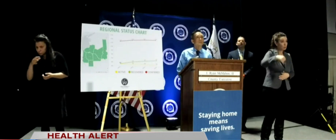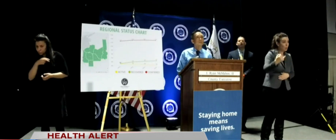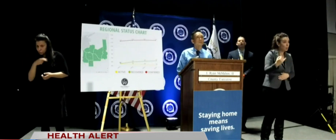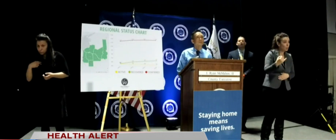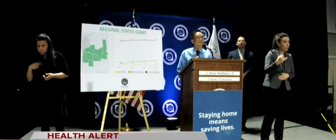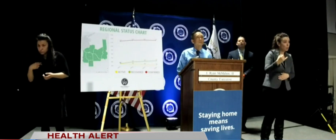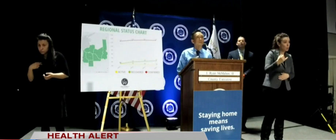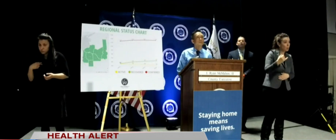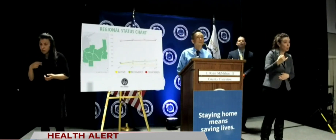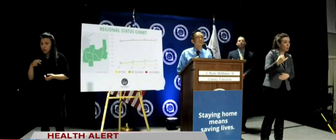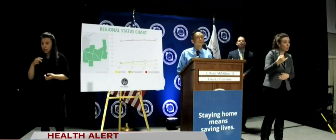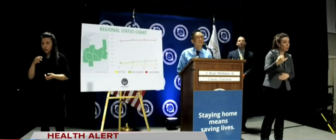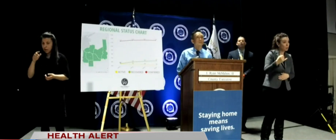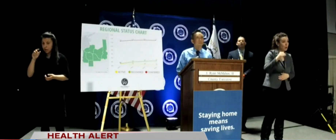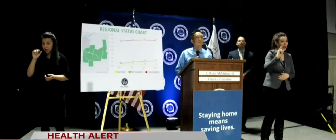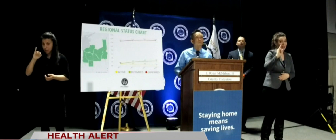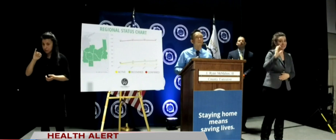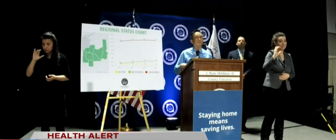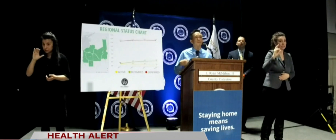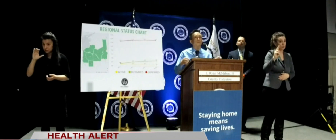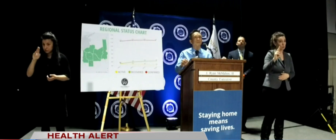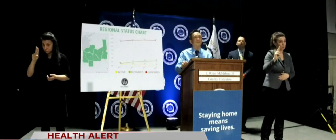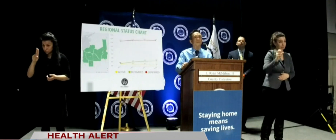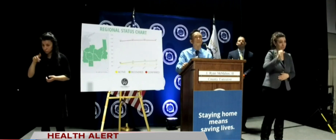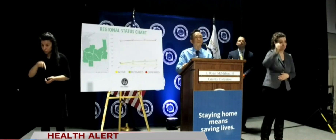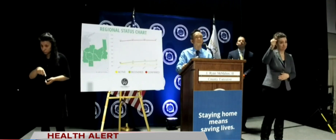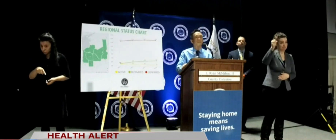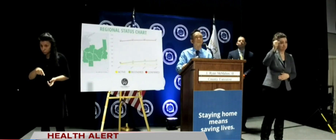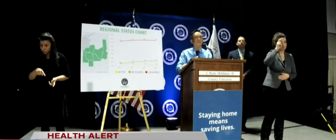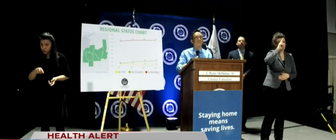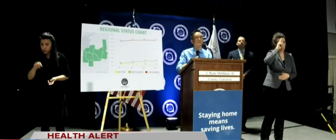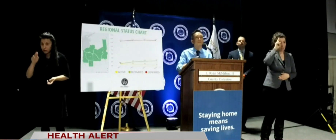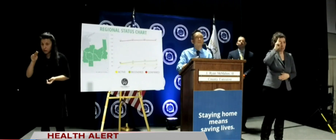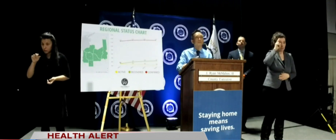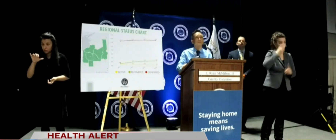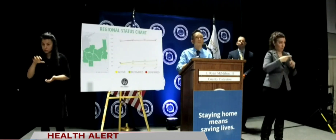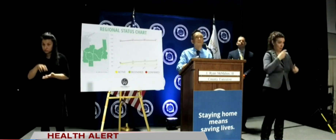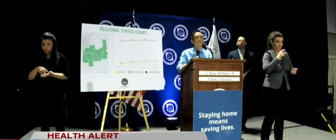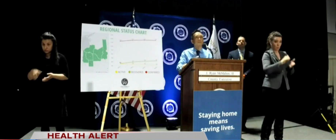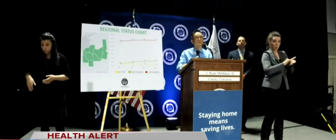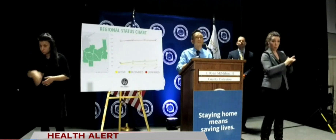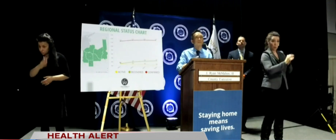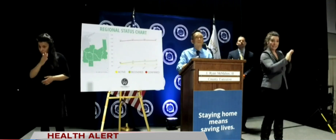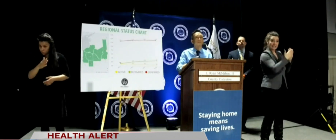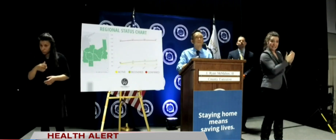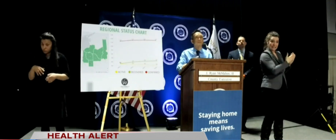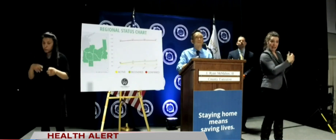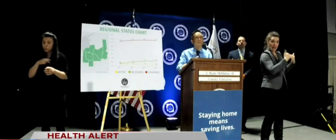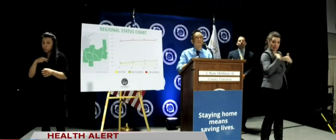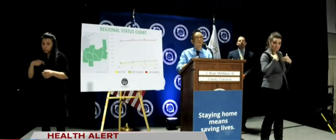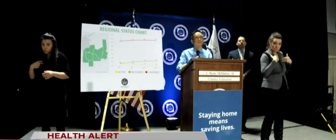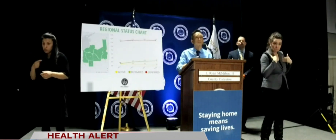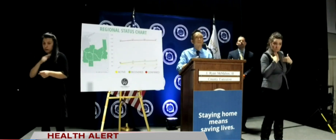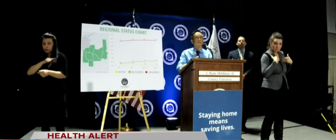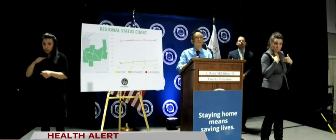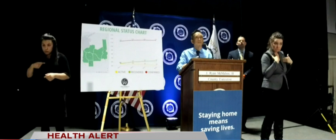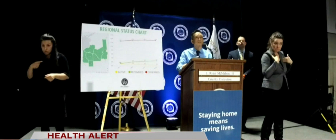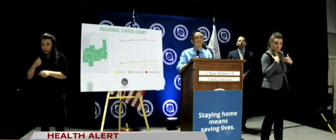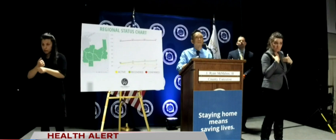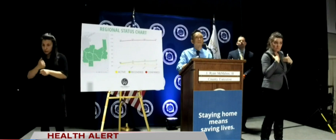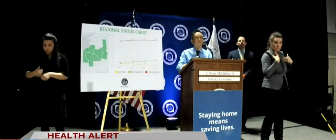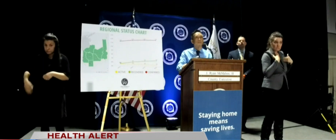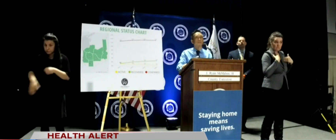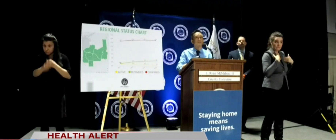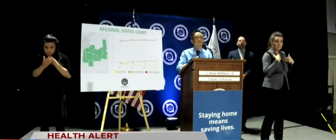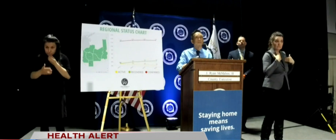gone downstate? We've talked about upstate before. Are there any teams that have gone to help in the more, kind of